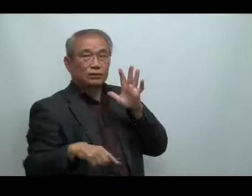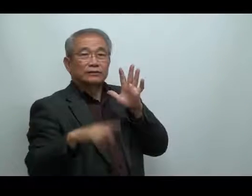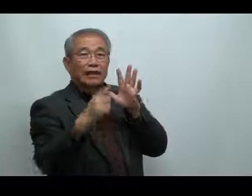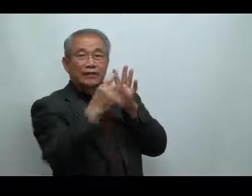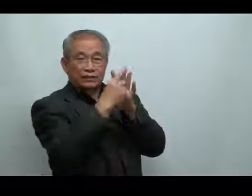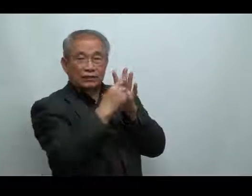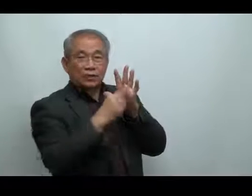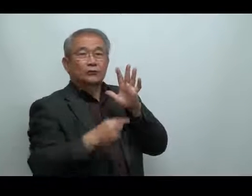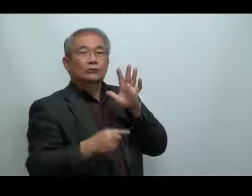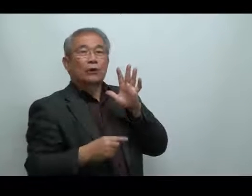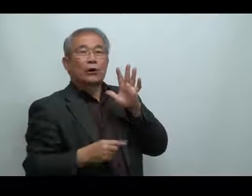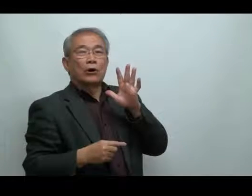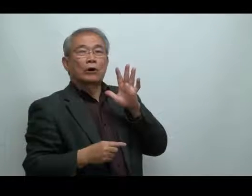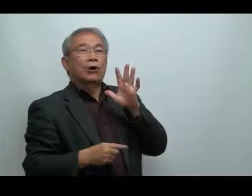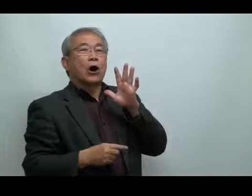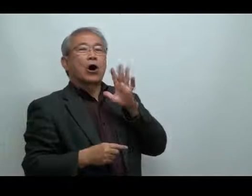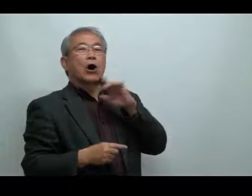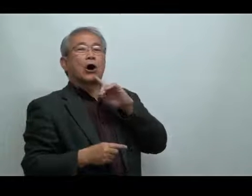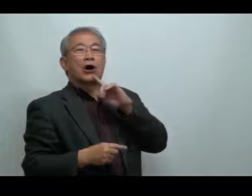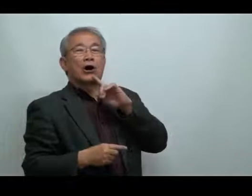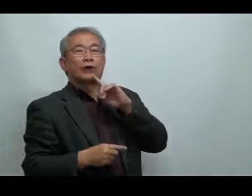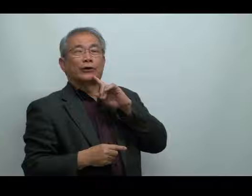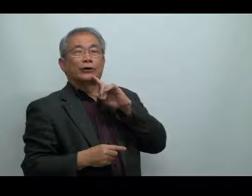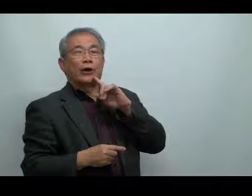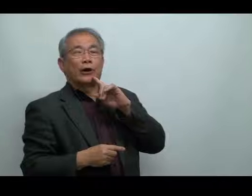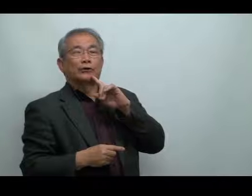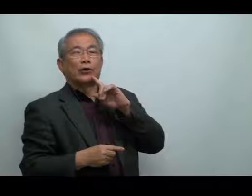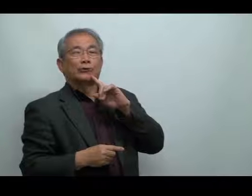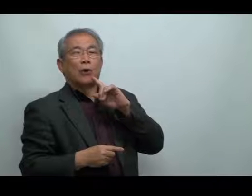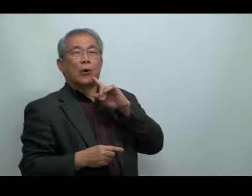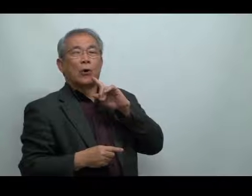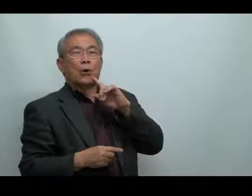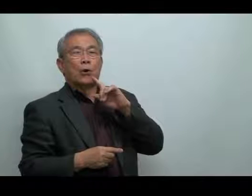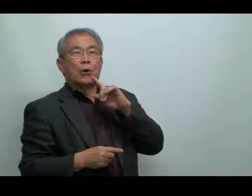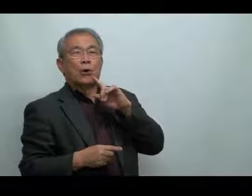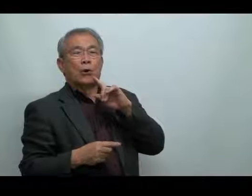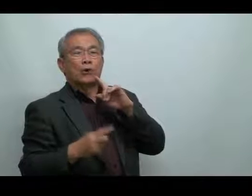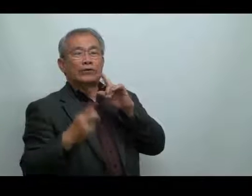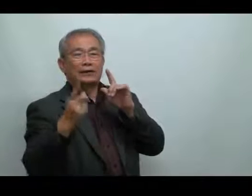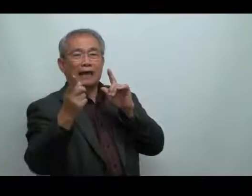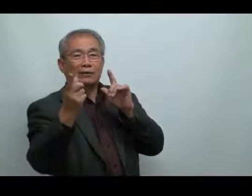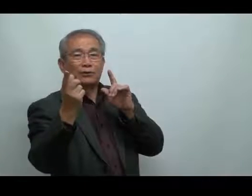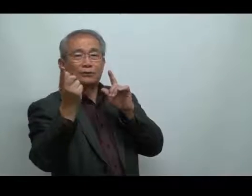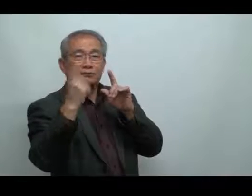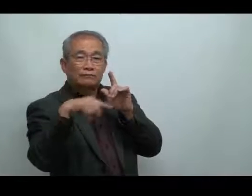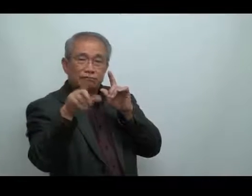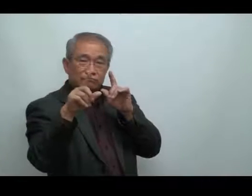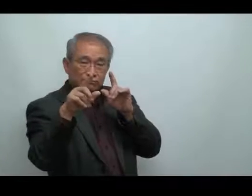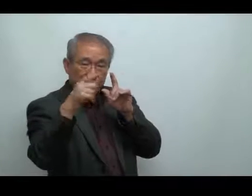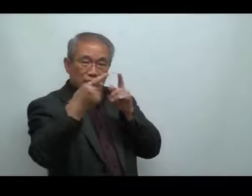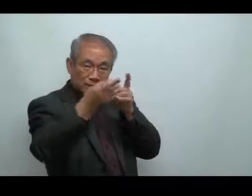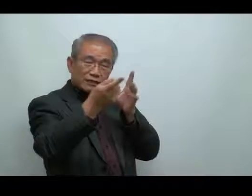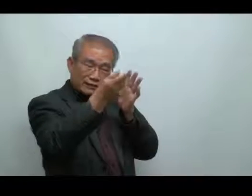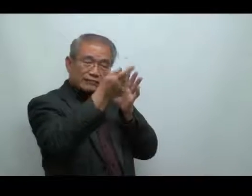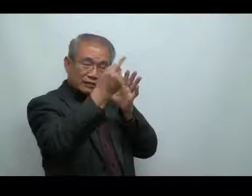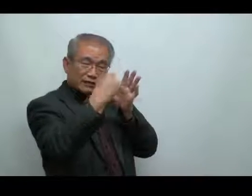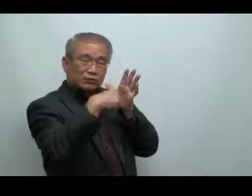that is yo, yo, yo, yo, yo, yo. Then I would, because even it